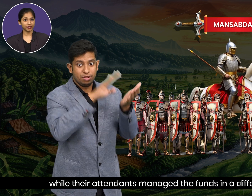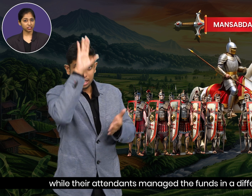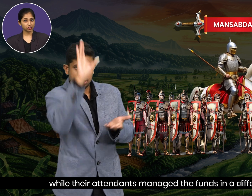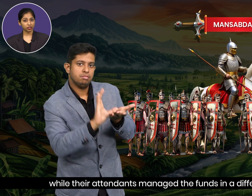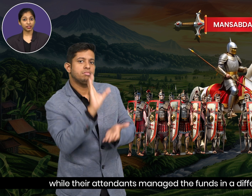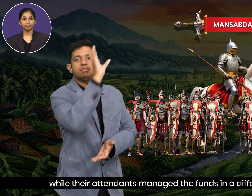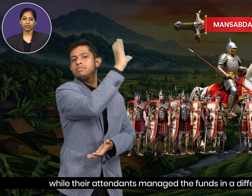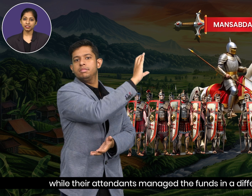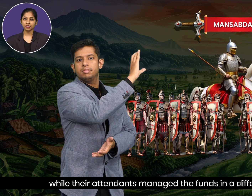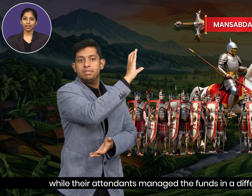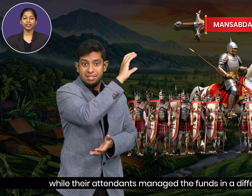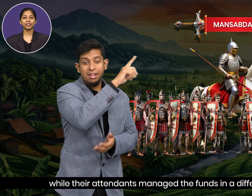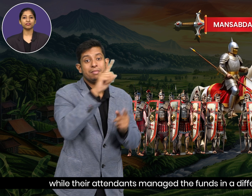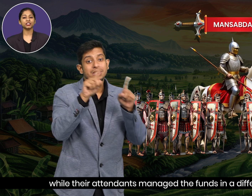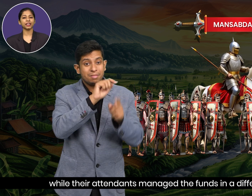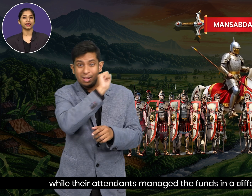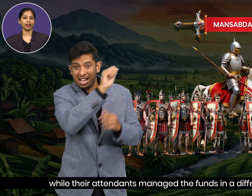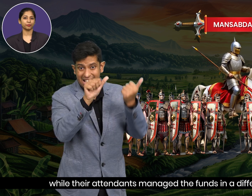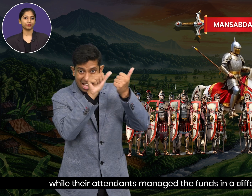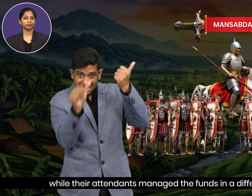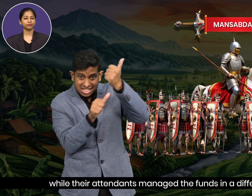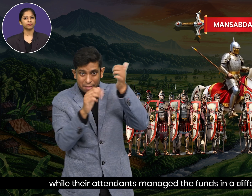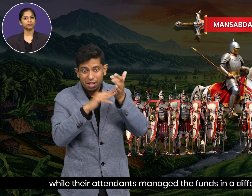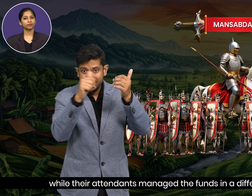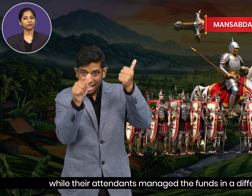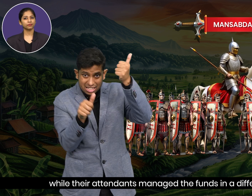attendants managed the funds in a different area.